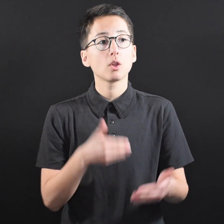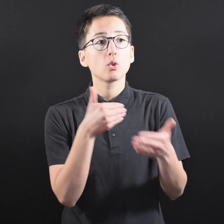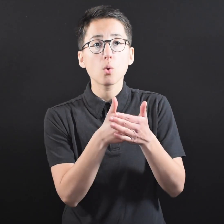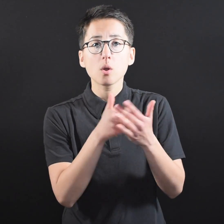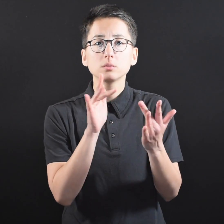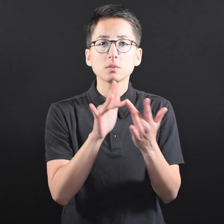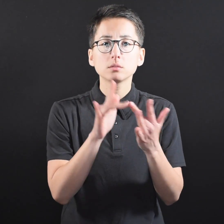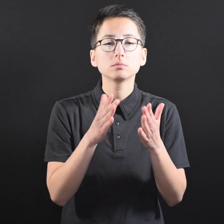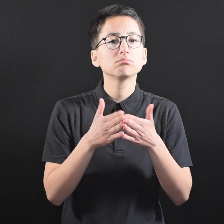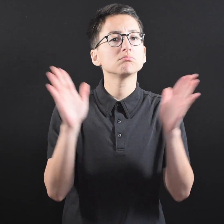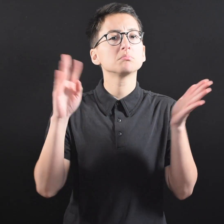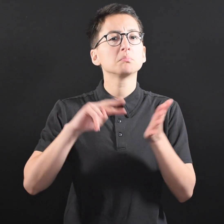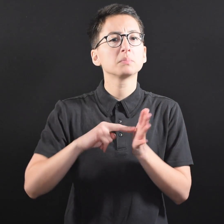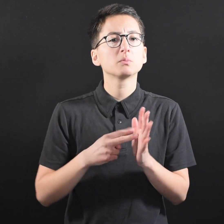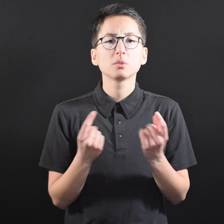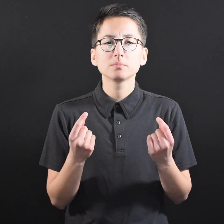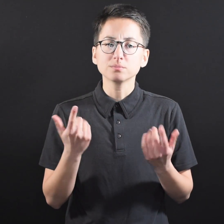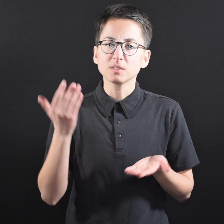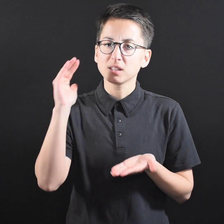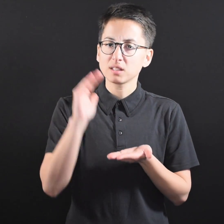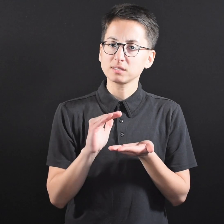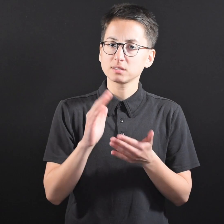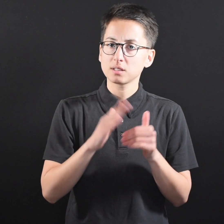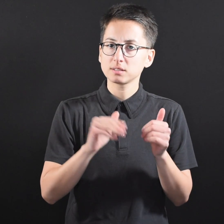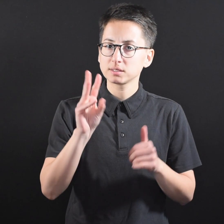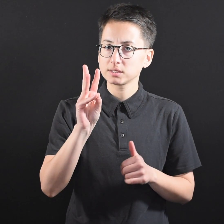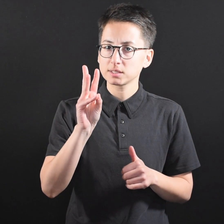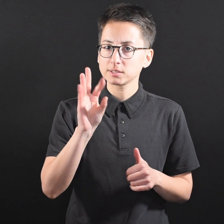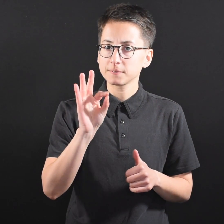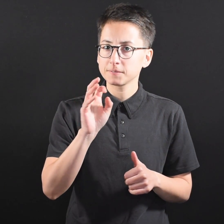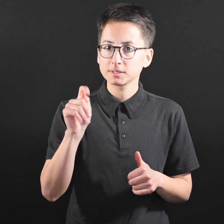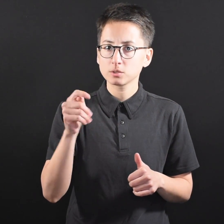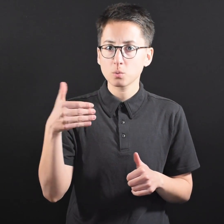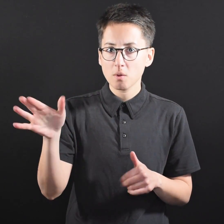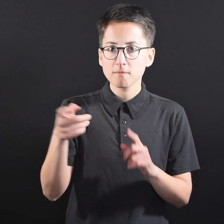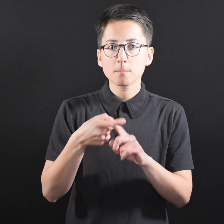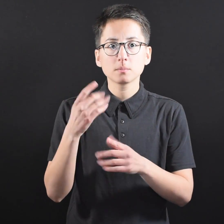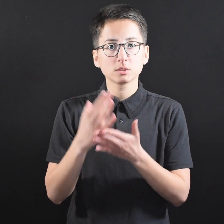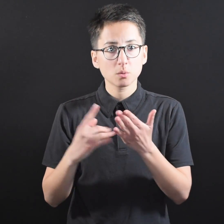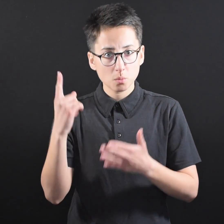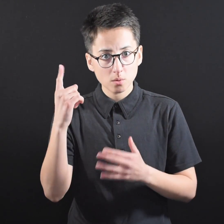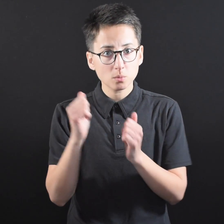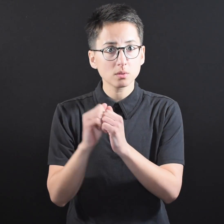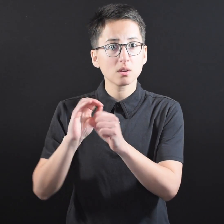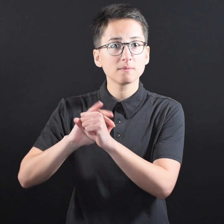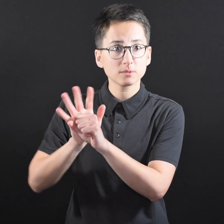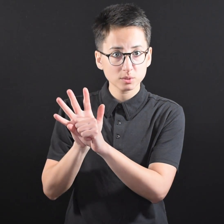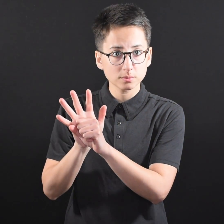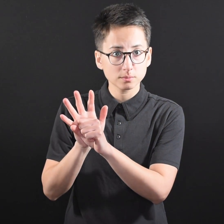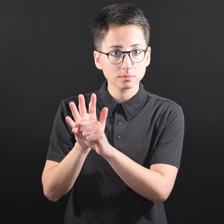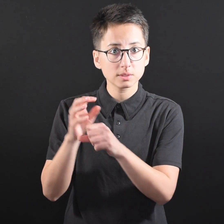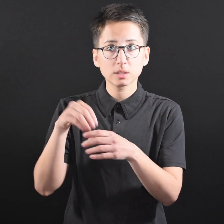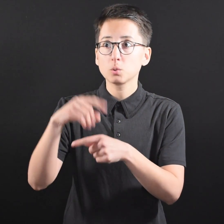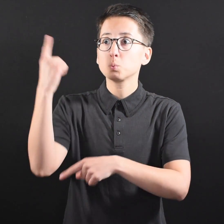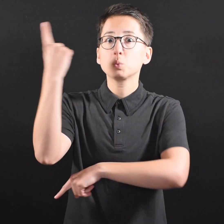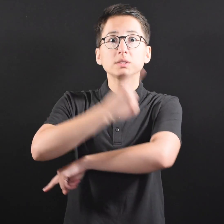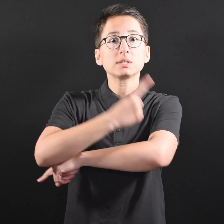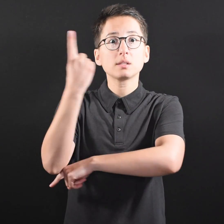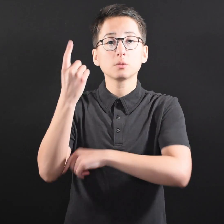Being close generally means being less than 6 feet from someone with COVID-19 for 15 minutes or more throughout